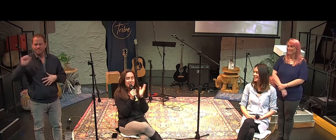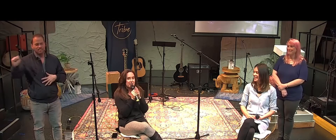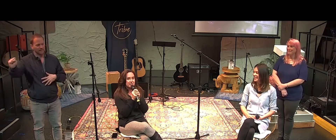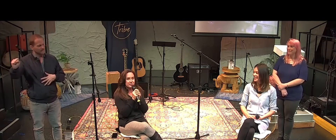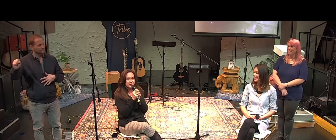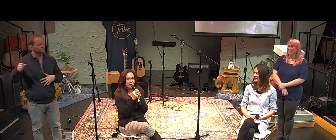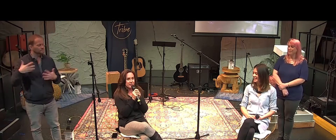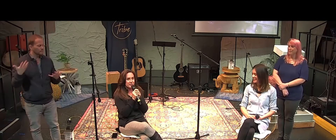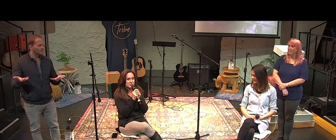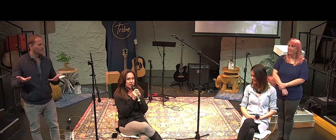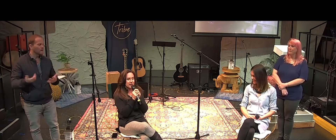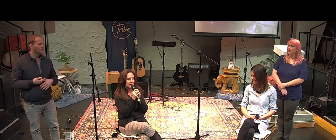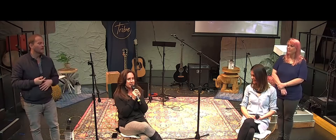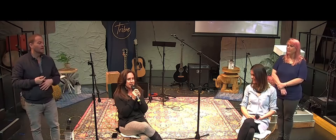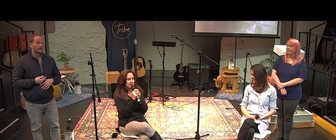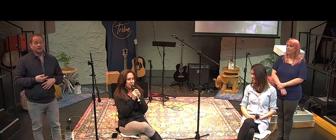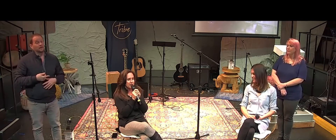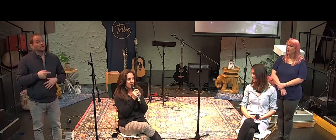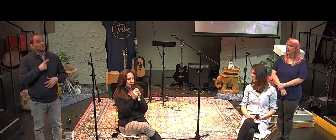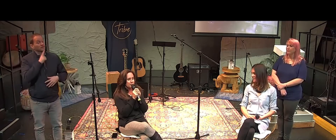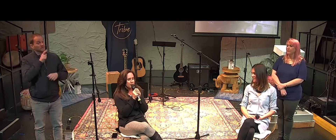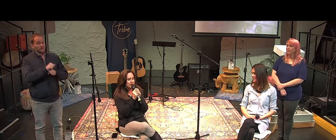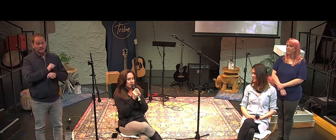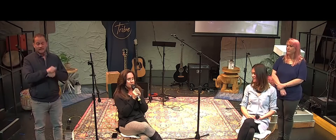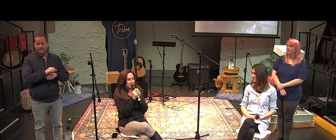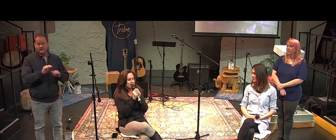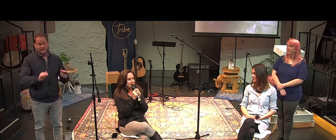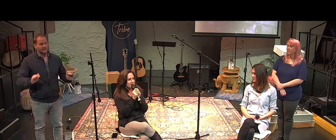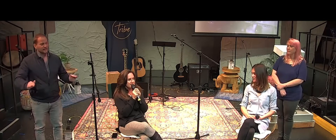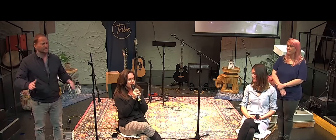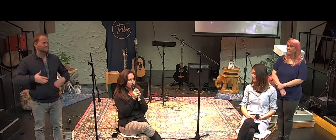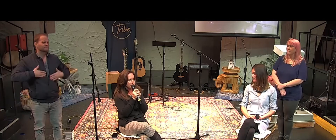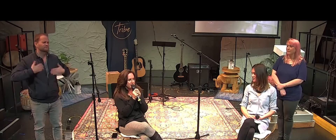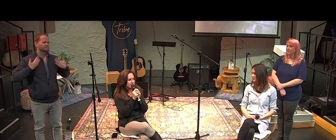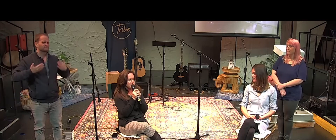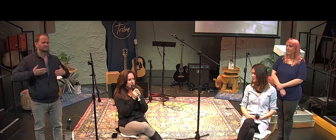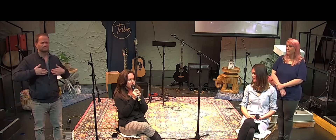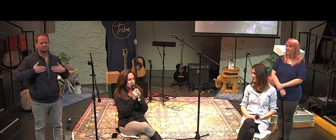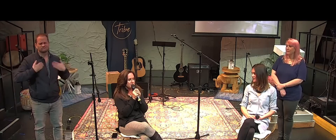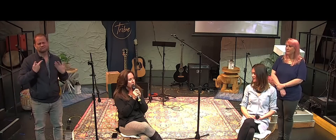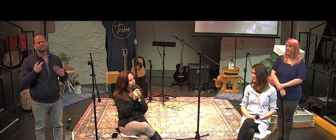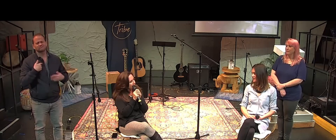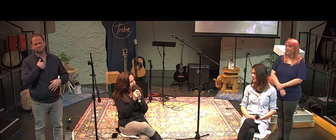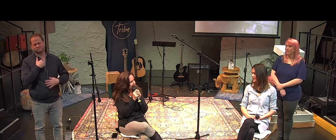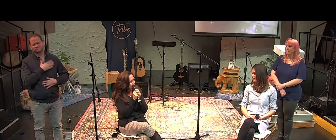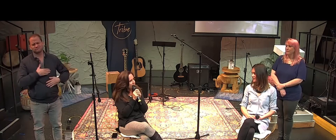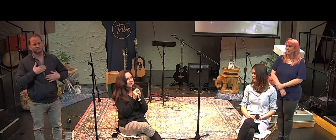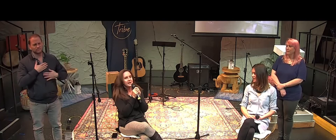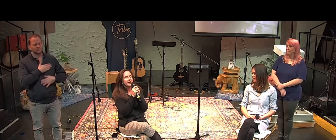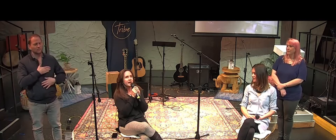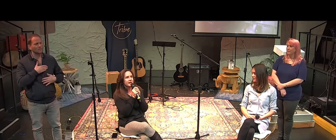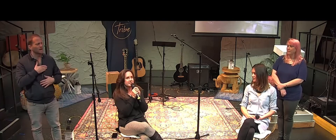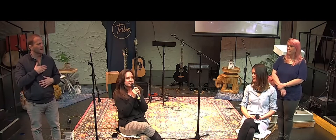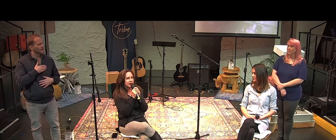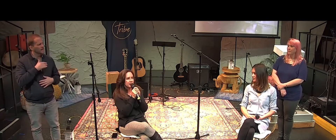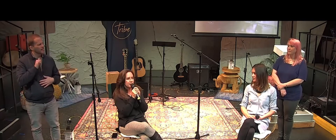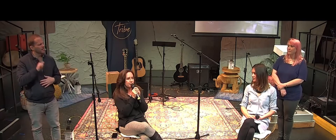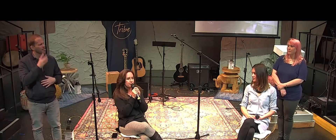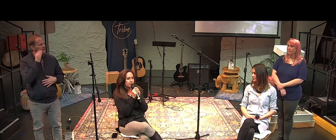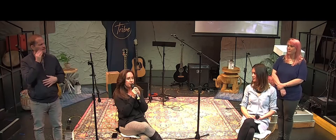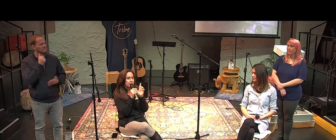joy. They really are. They're a joy, and I delight in them. But it made it easier for me to rest.